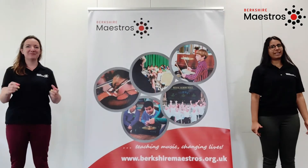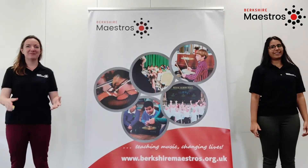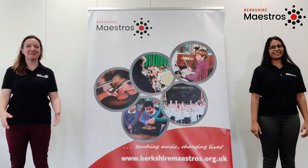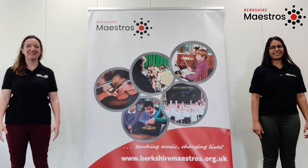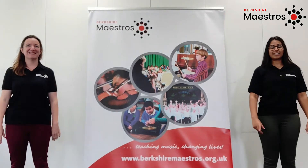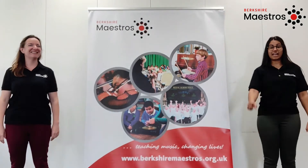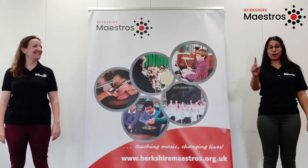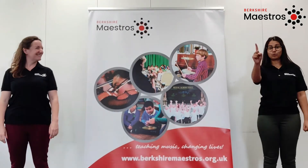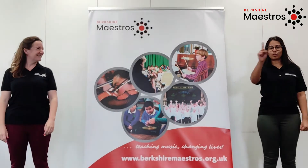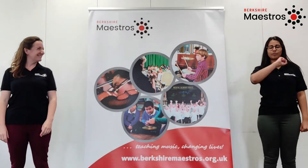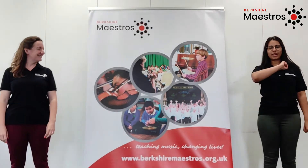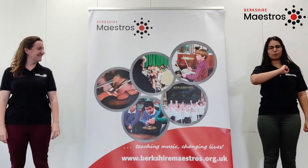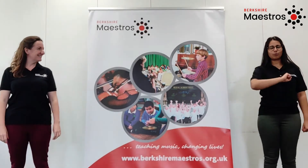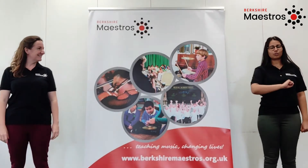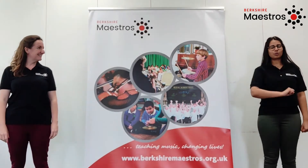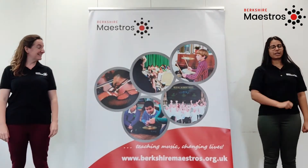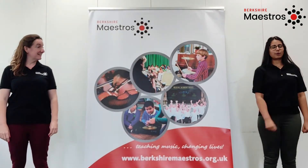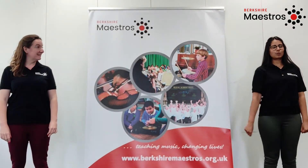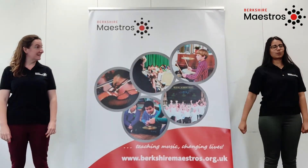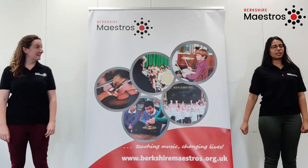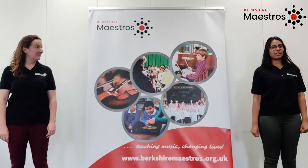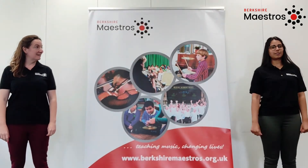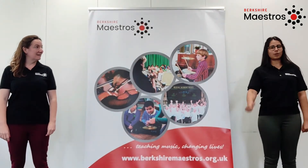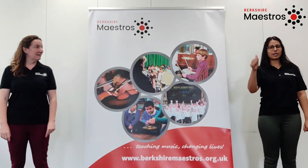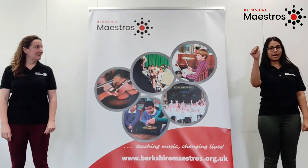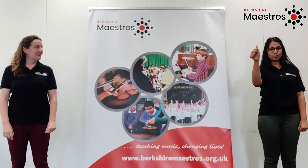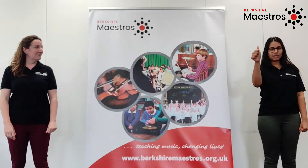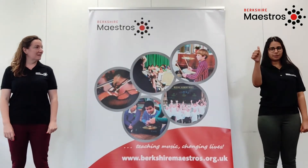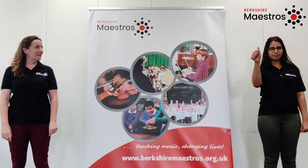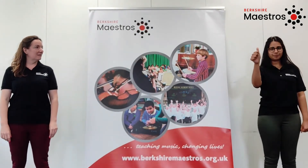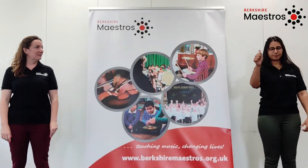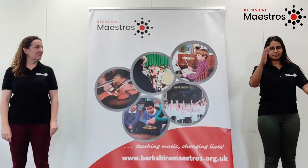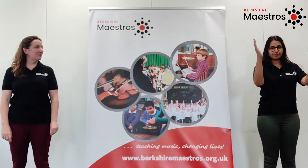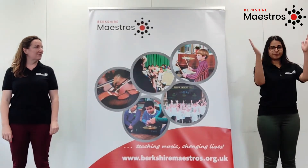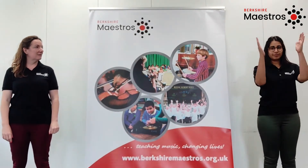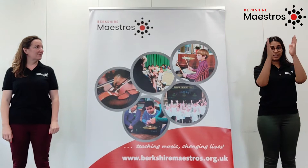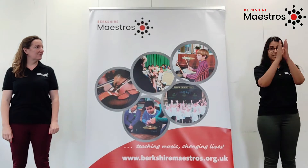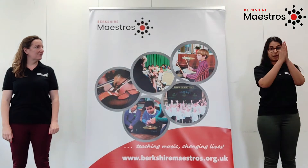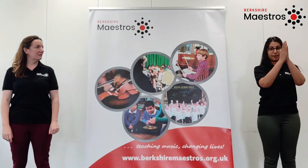Brilliant. Now, don't forget, we've got to do our counting on the end. So, counting. Clapping,